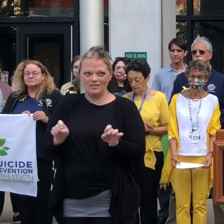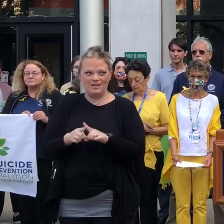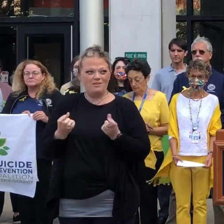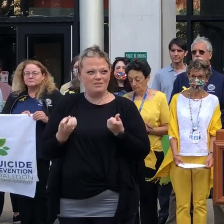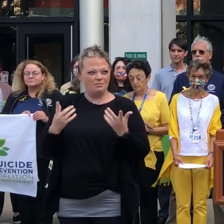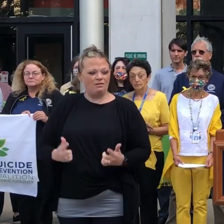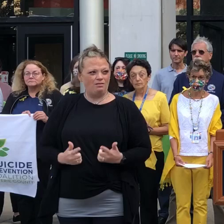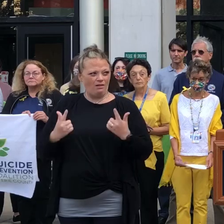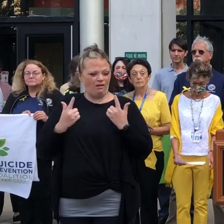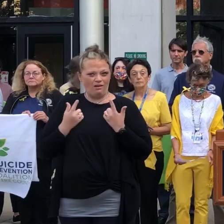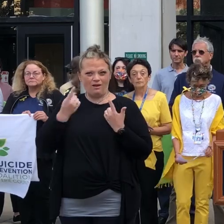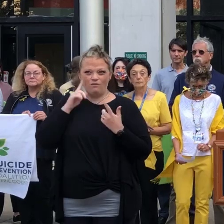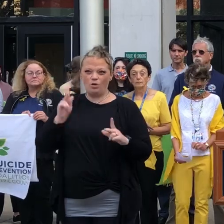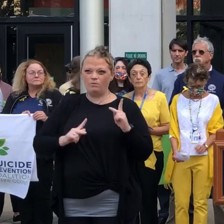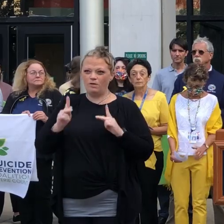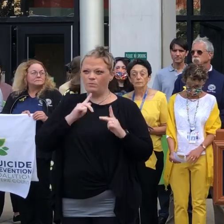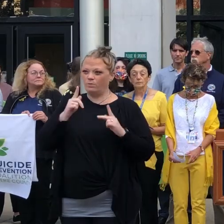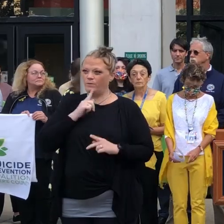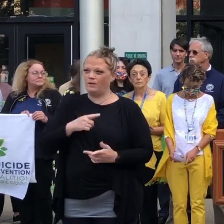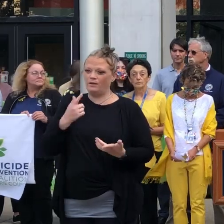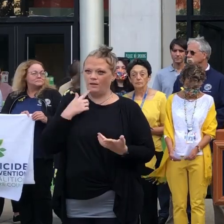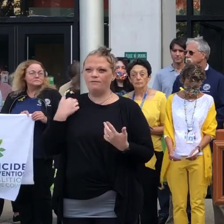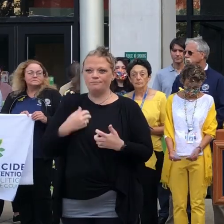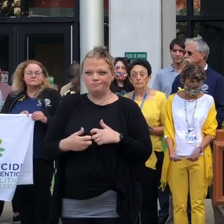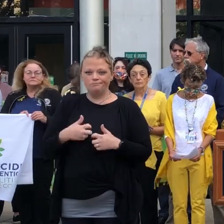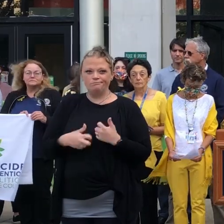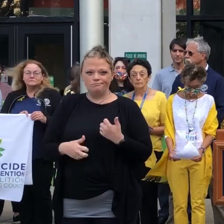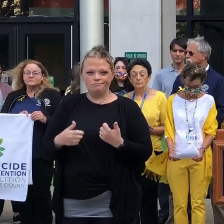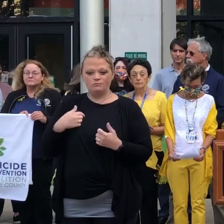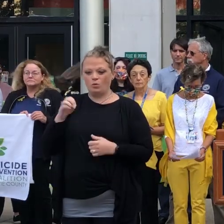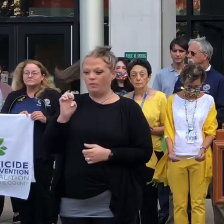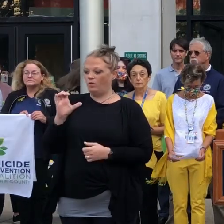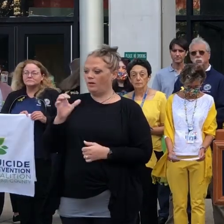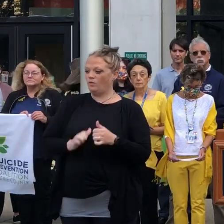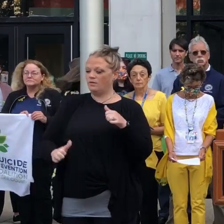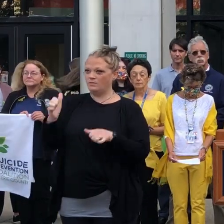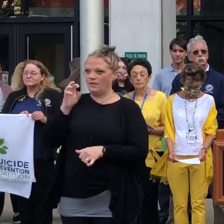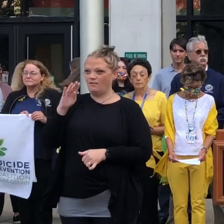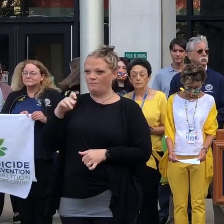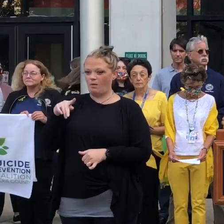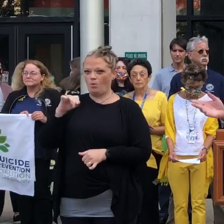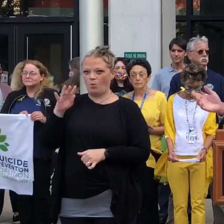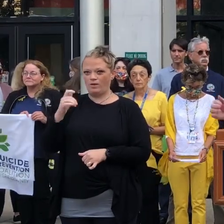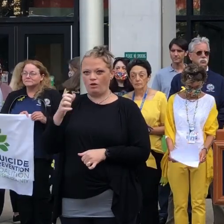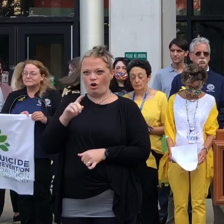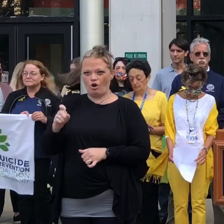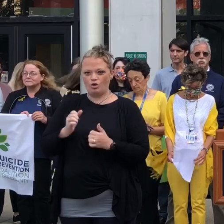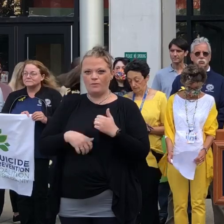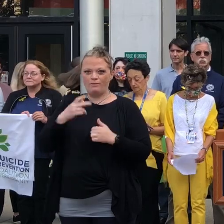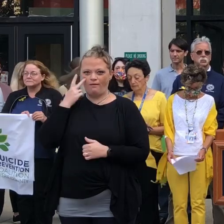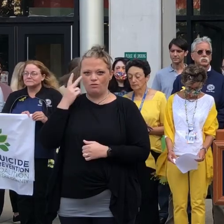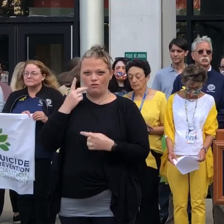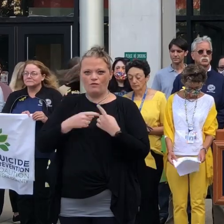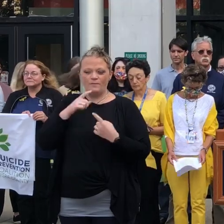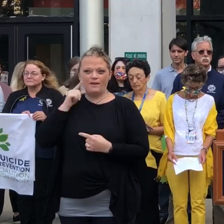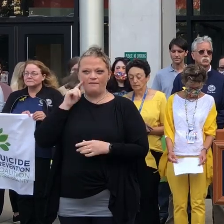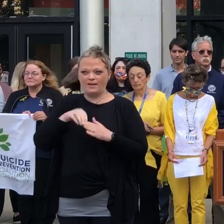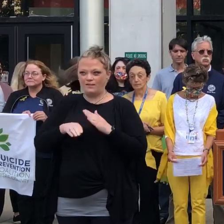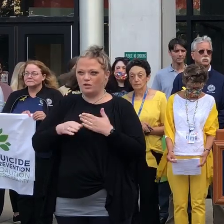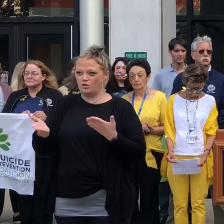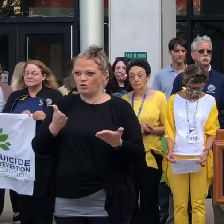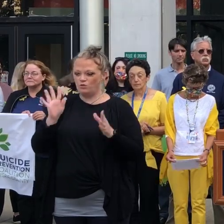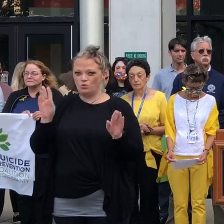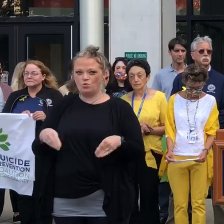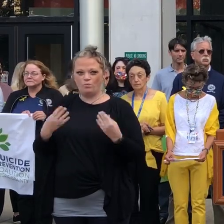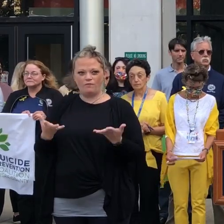lives from people who are in distress. I'm Erie County Executive Mark Polenkars, and I'm joined here with Kendra Schmidt from Deaf Access Services, who's